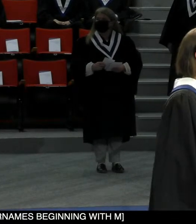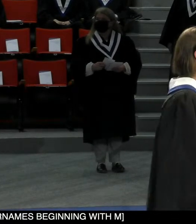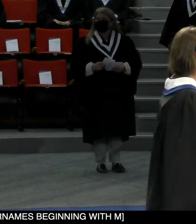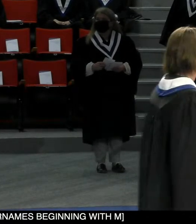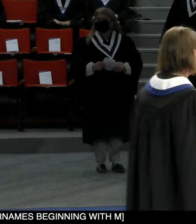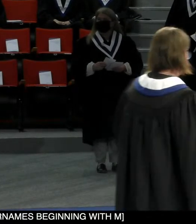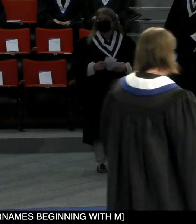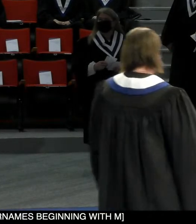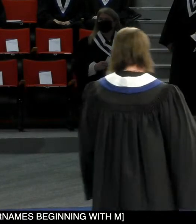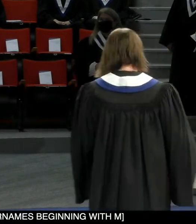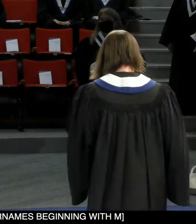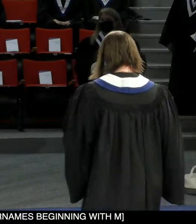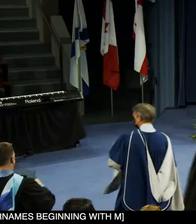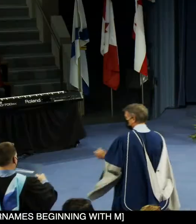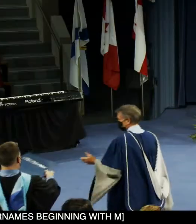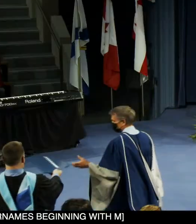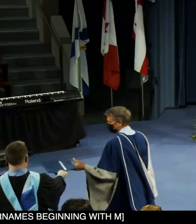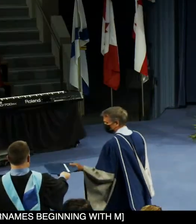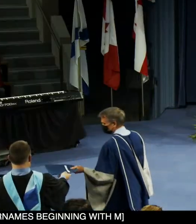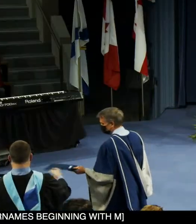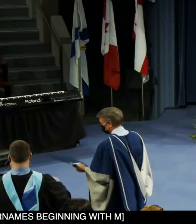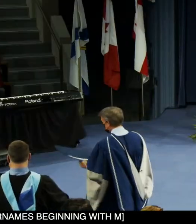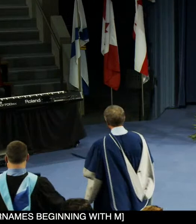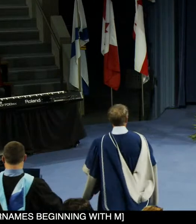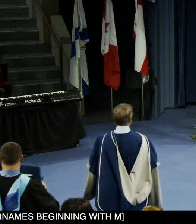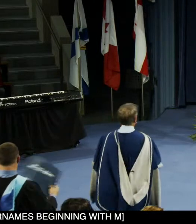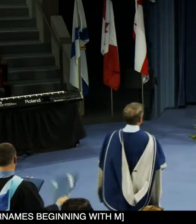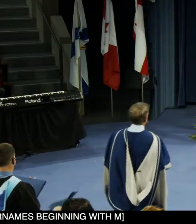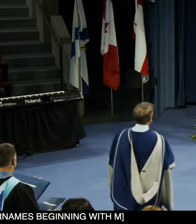Keisha Murray White.